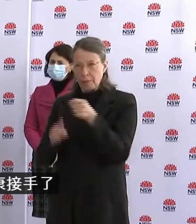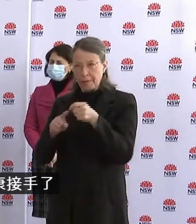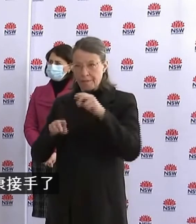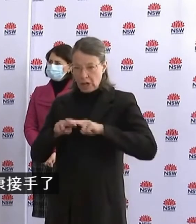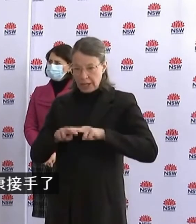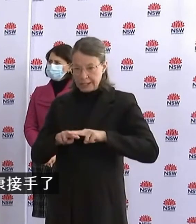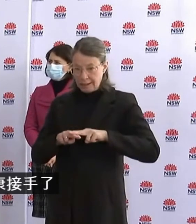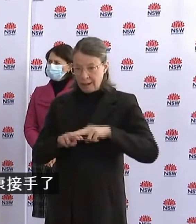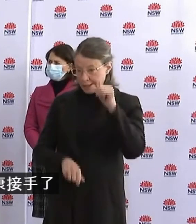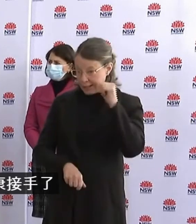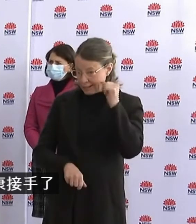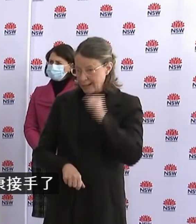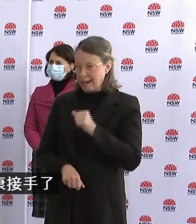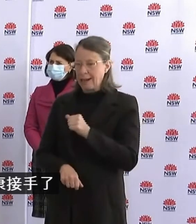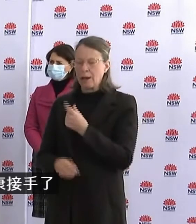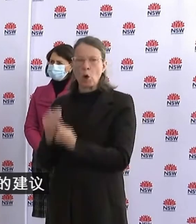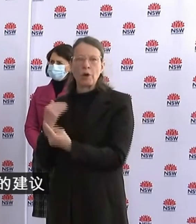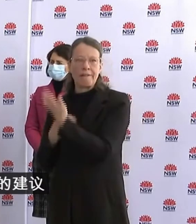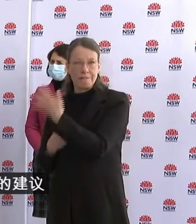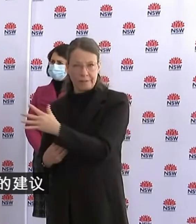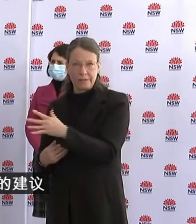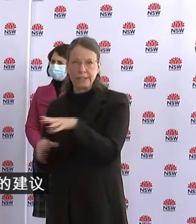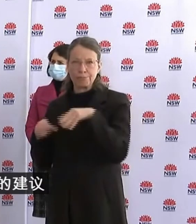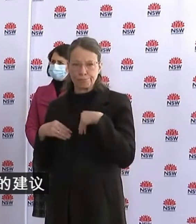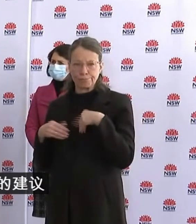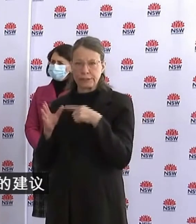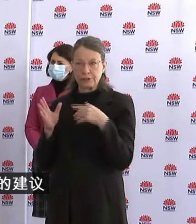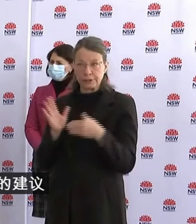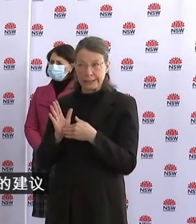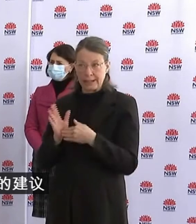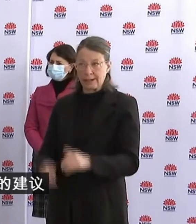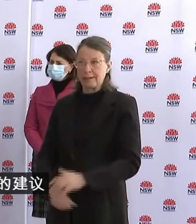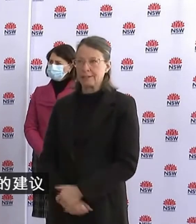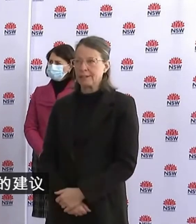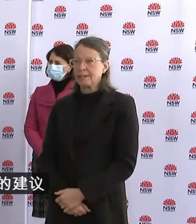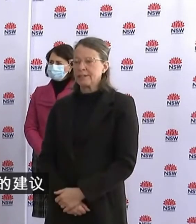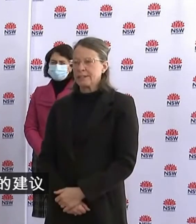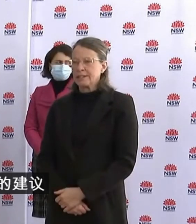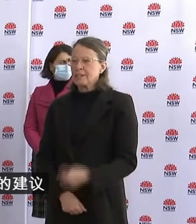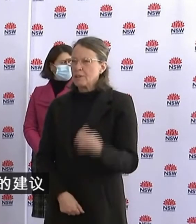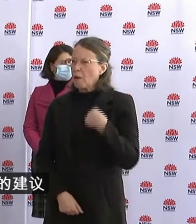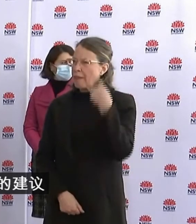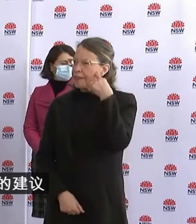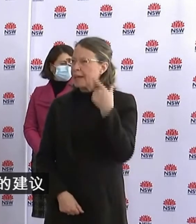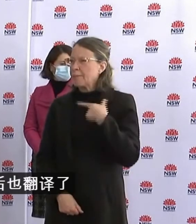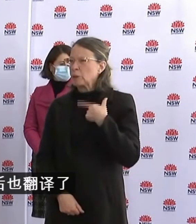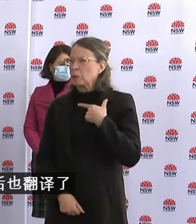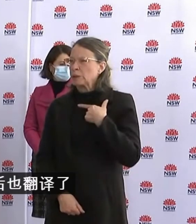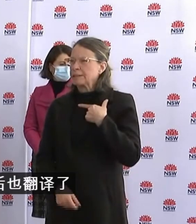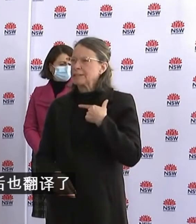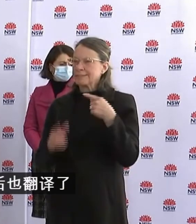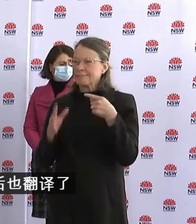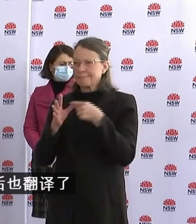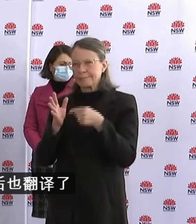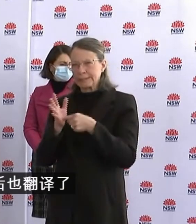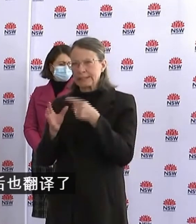50 were taken up by AstraZeneca. And I think that's obviously come off the back of advice that came out of